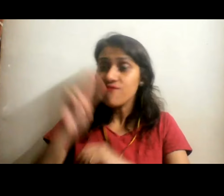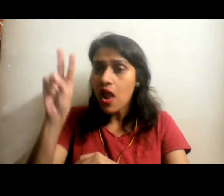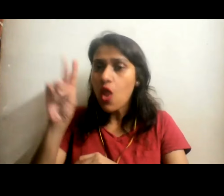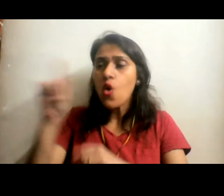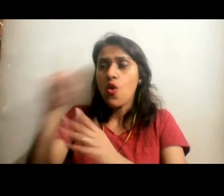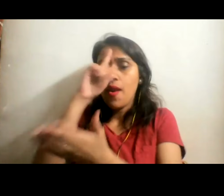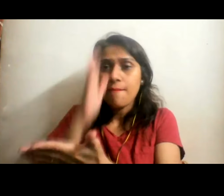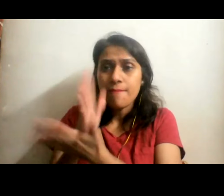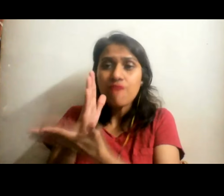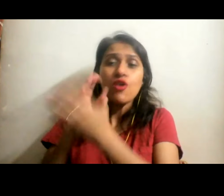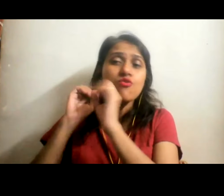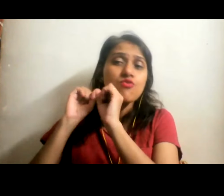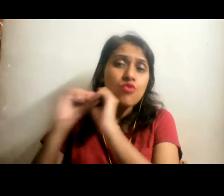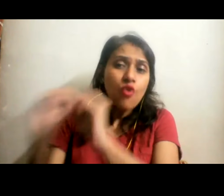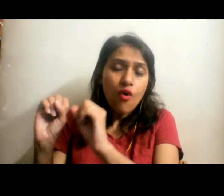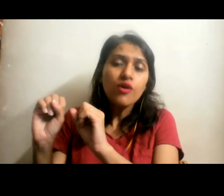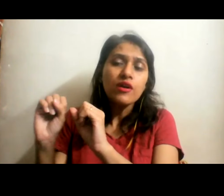own context